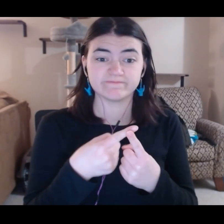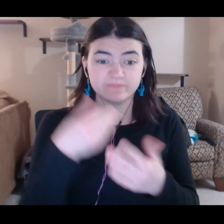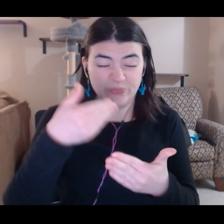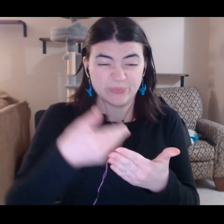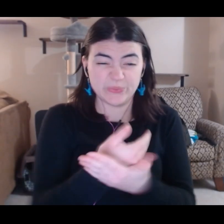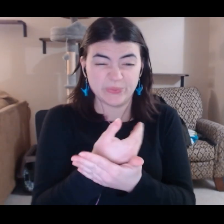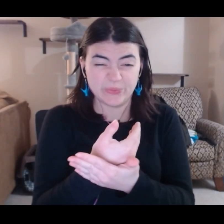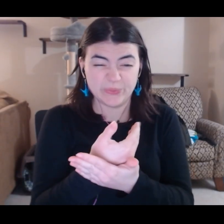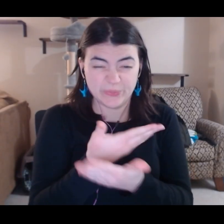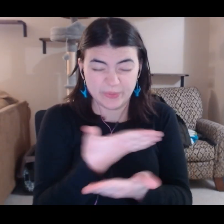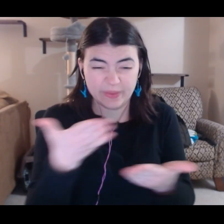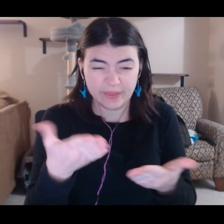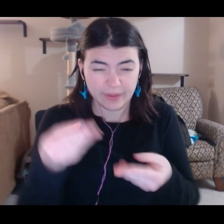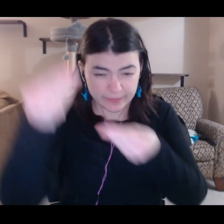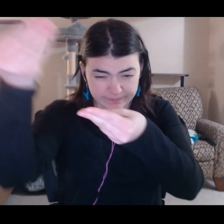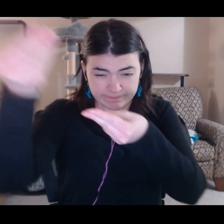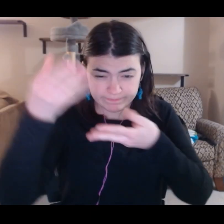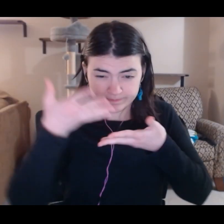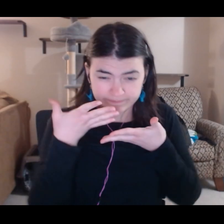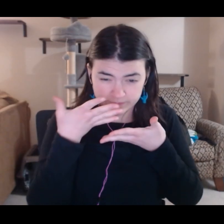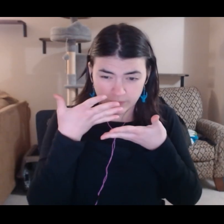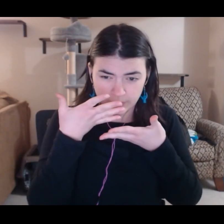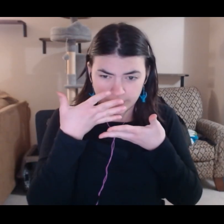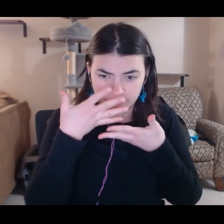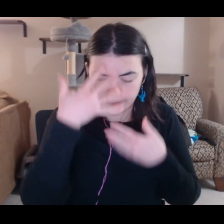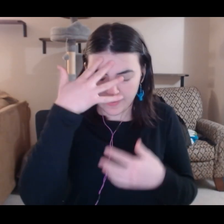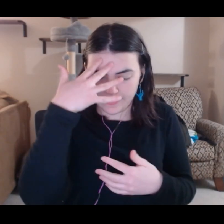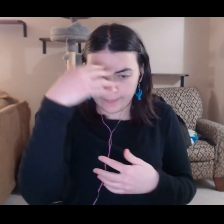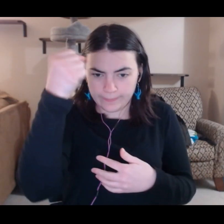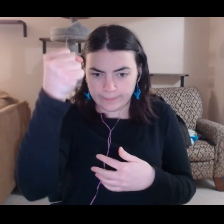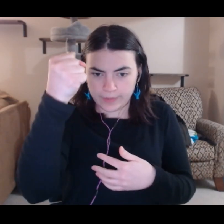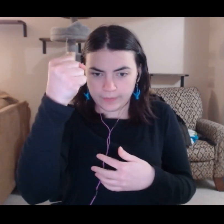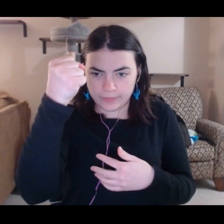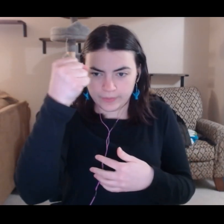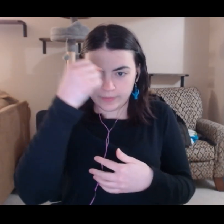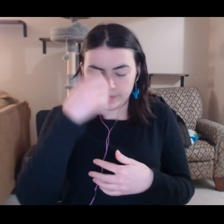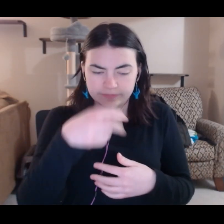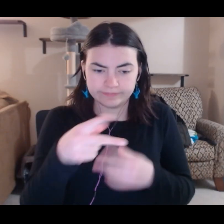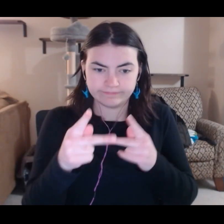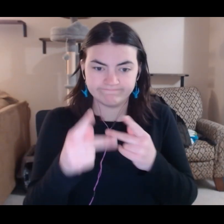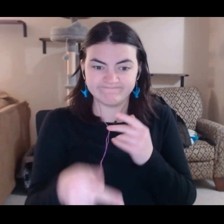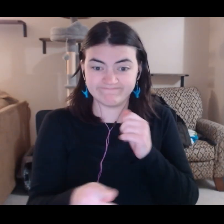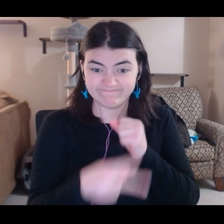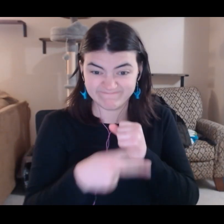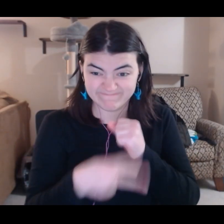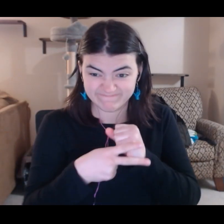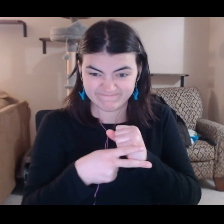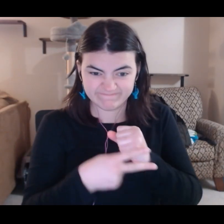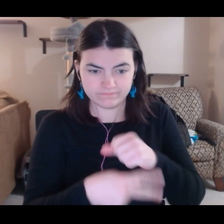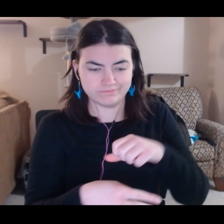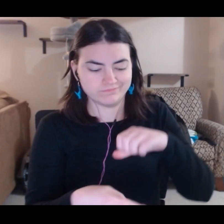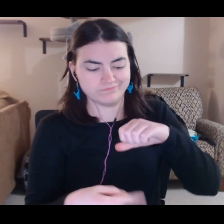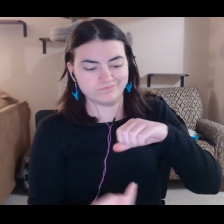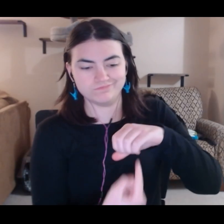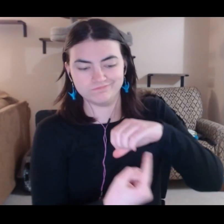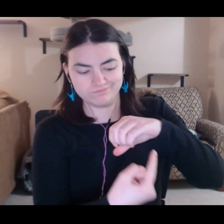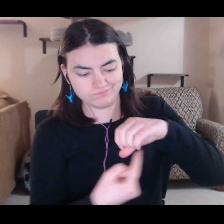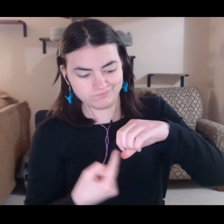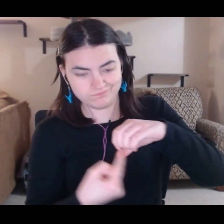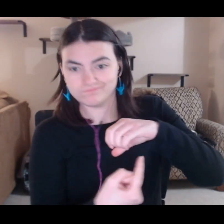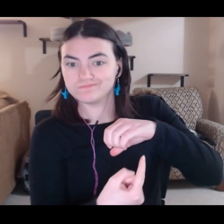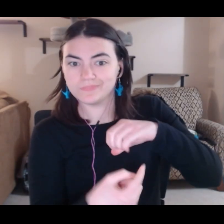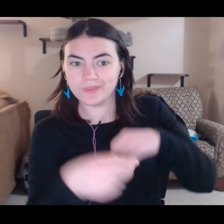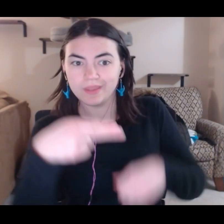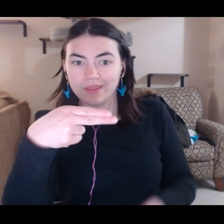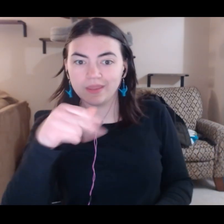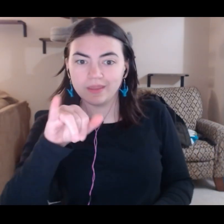is temporarily encoded in groups of neurons in a brain area called the hippocampus. As you continue to learn about